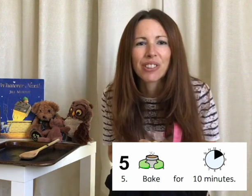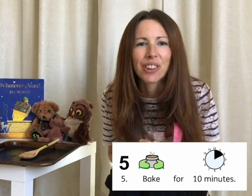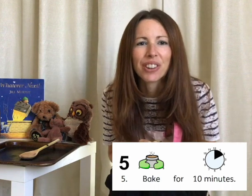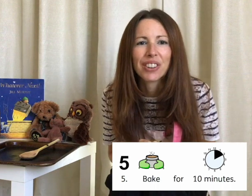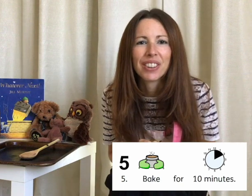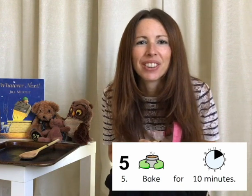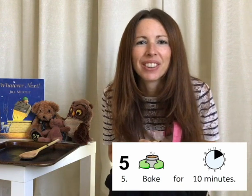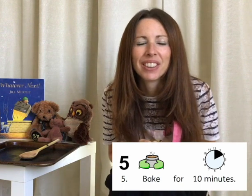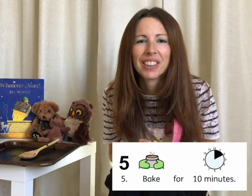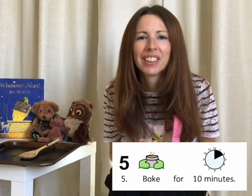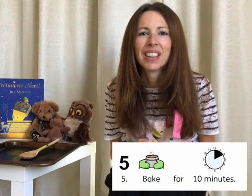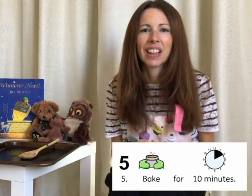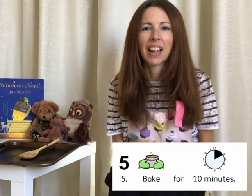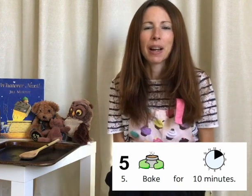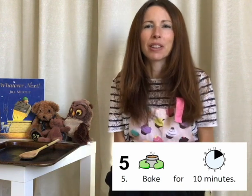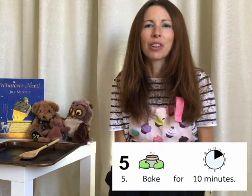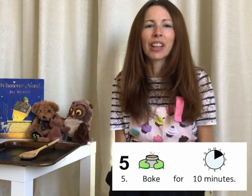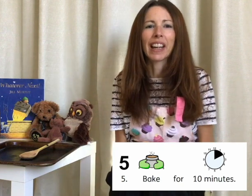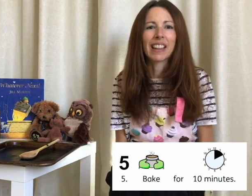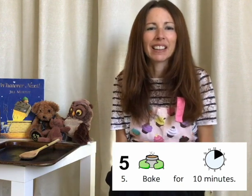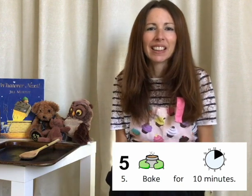wonderful and cooking.